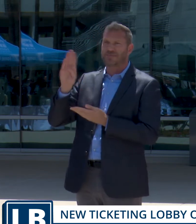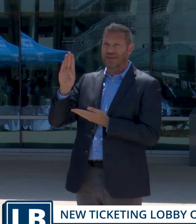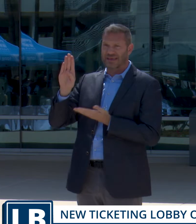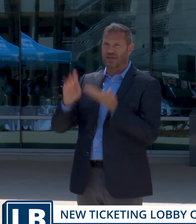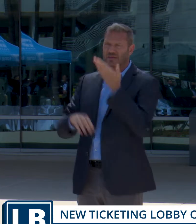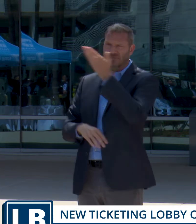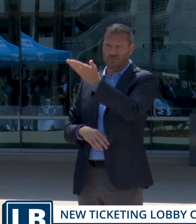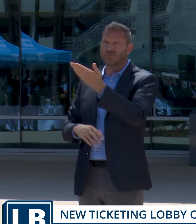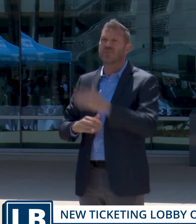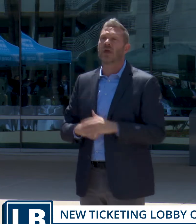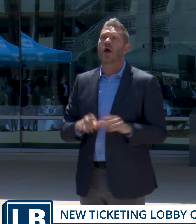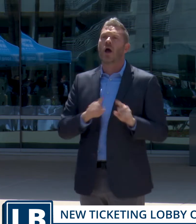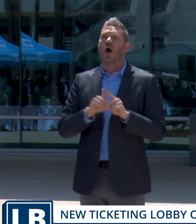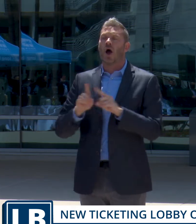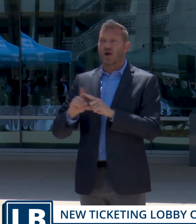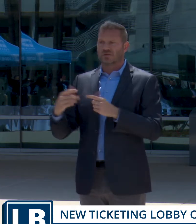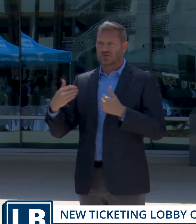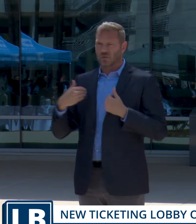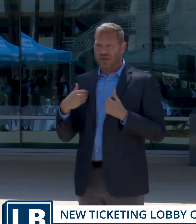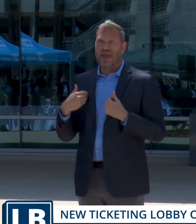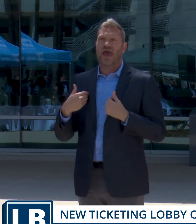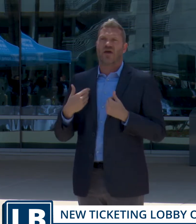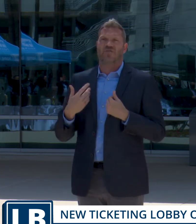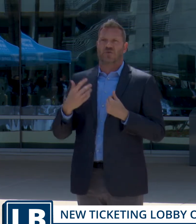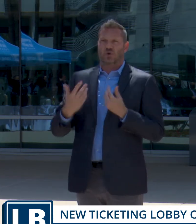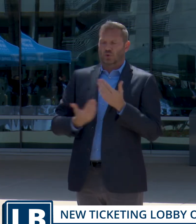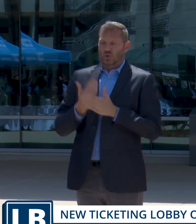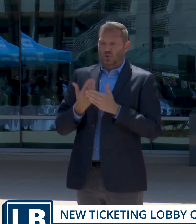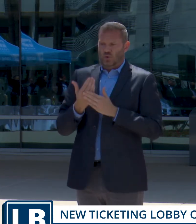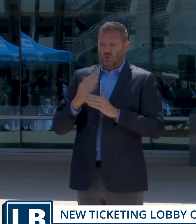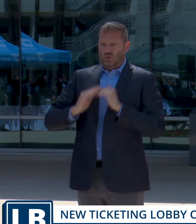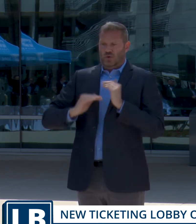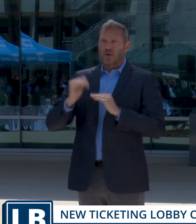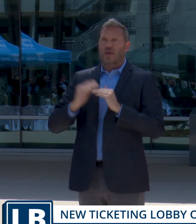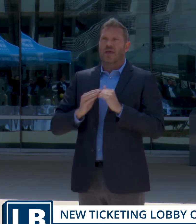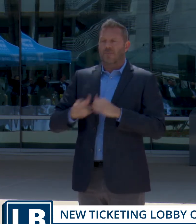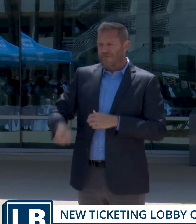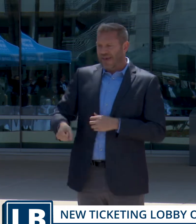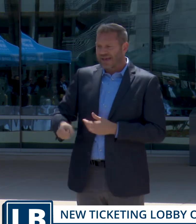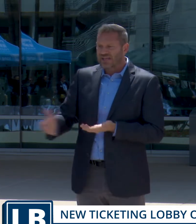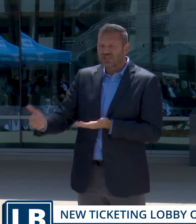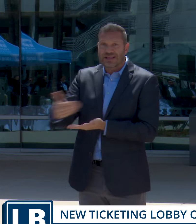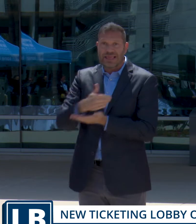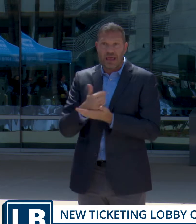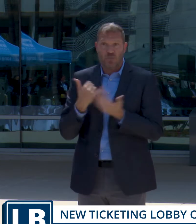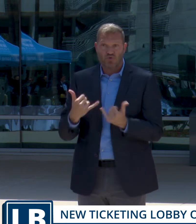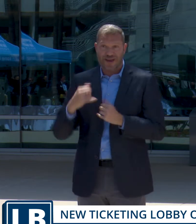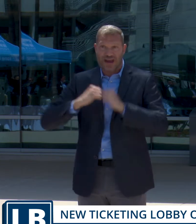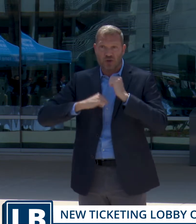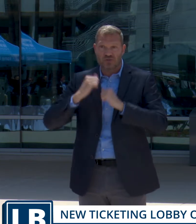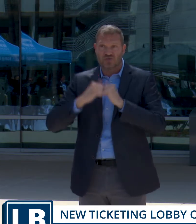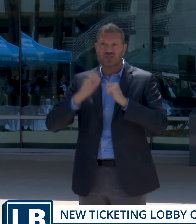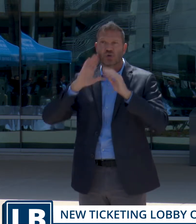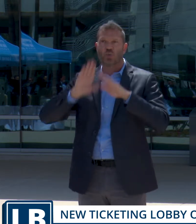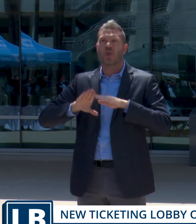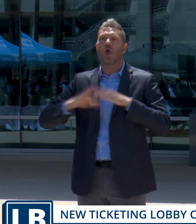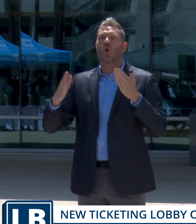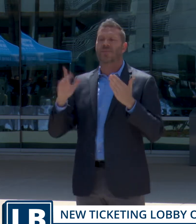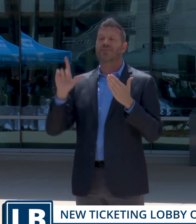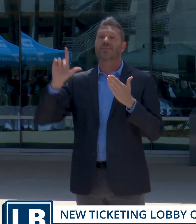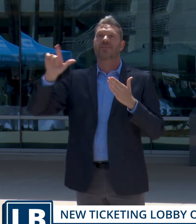2 is a baggage claim facility. You heard about it a little bit earlier. This is currently under construction and scheduled to open late this